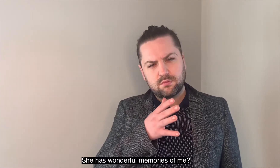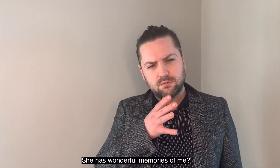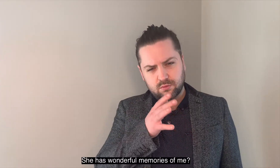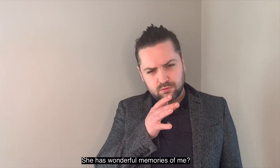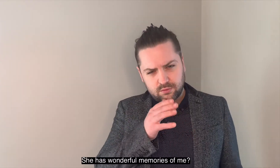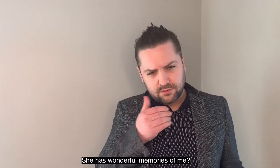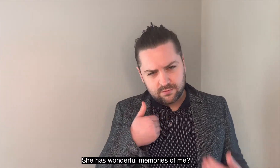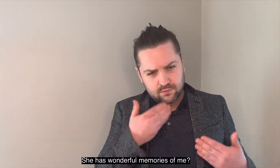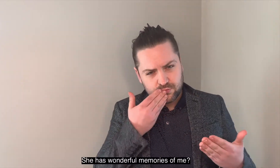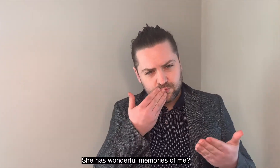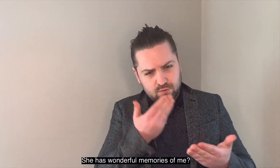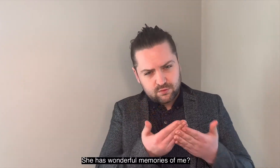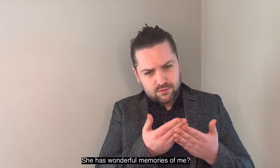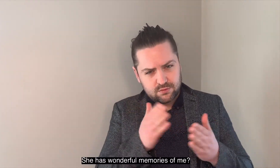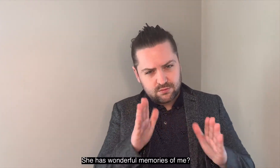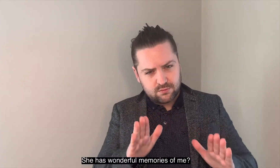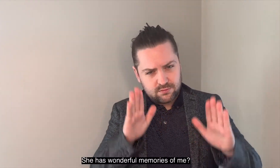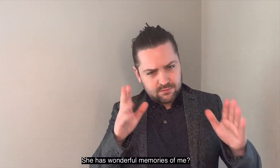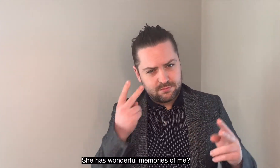My mom has wonderful memories of me?